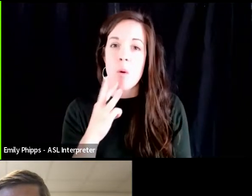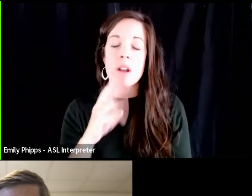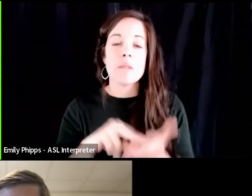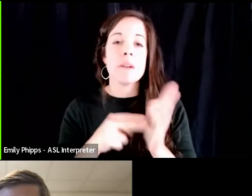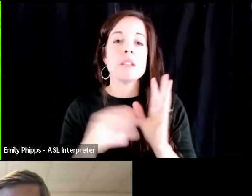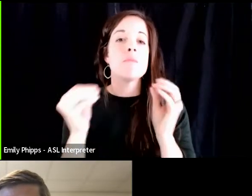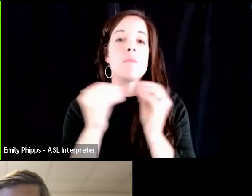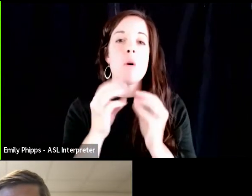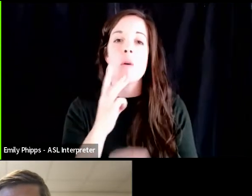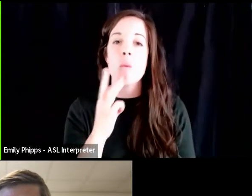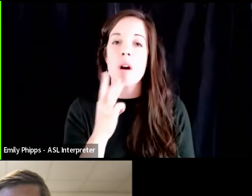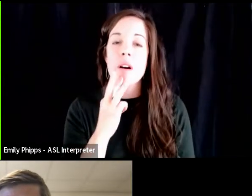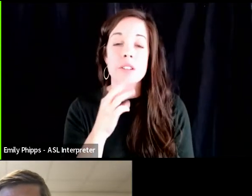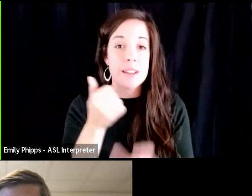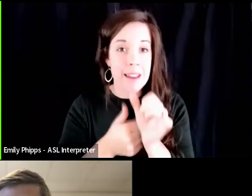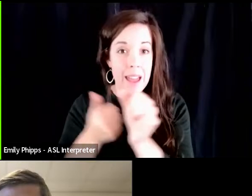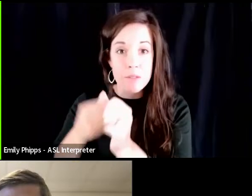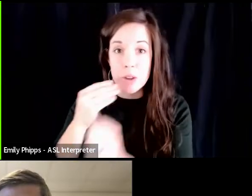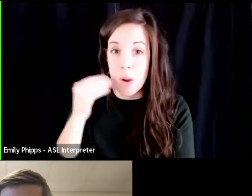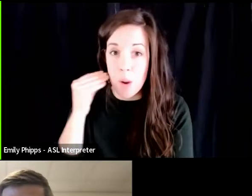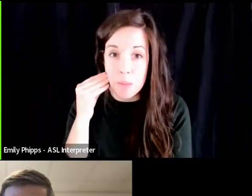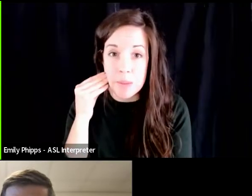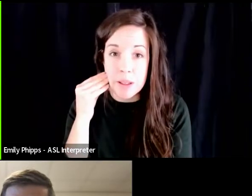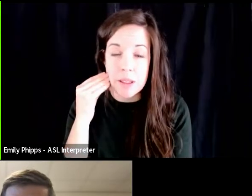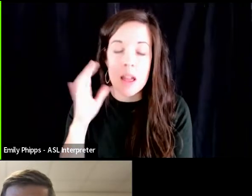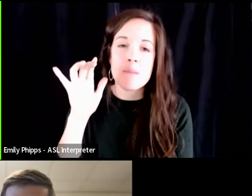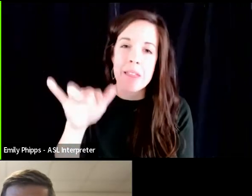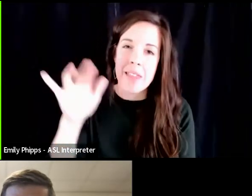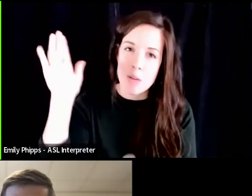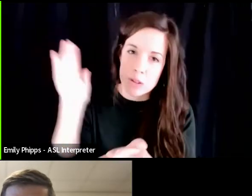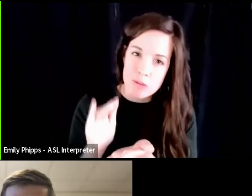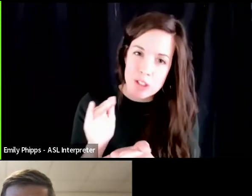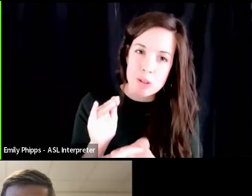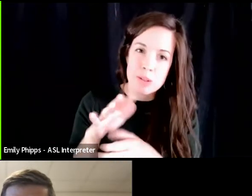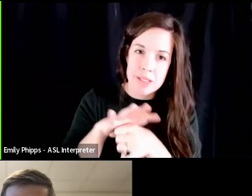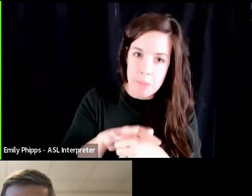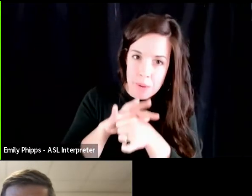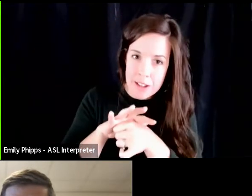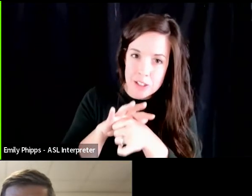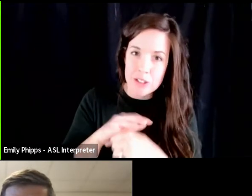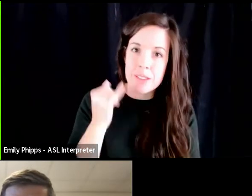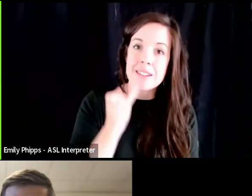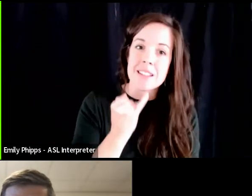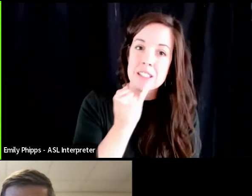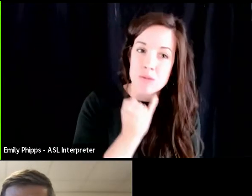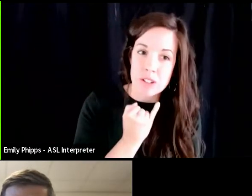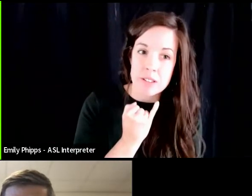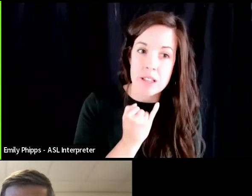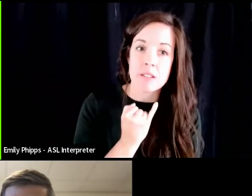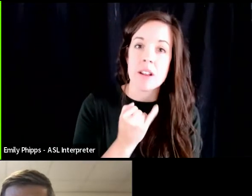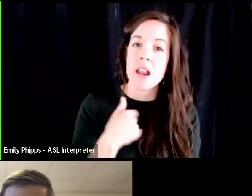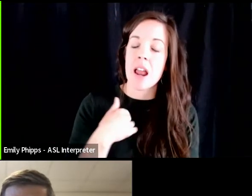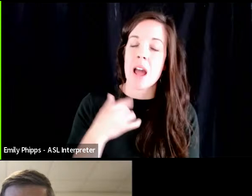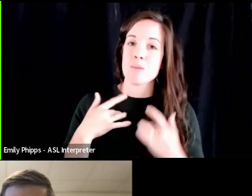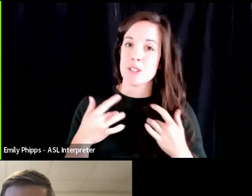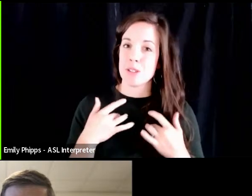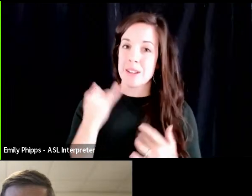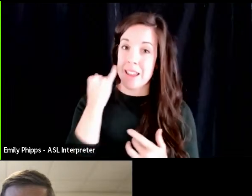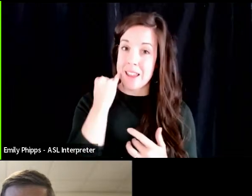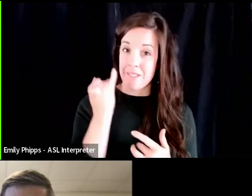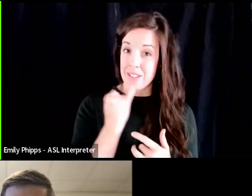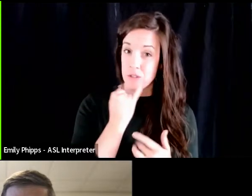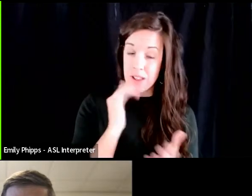every Palestinian home, but that would reduce the pressure that Israel is under. And I'm worried that if Israel's under less